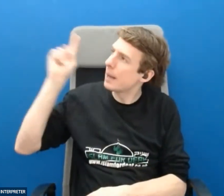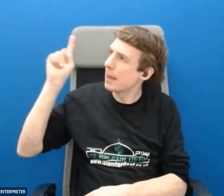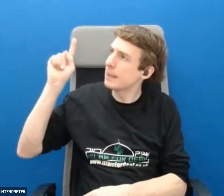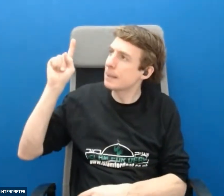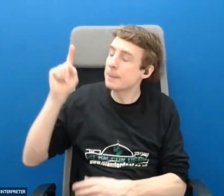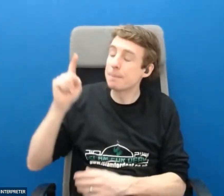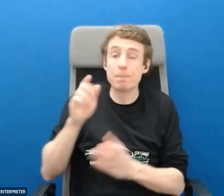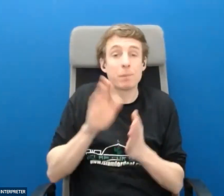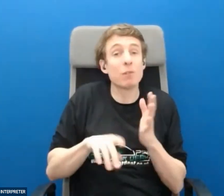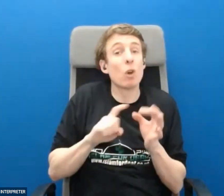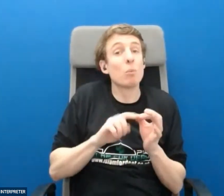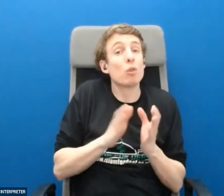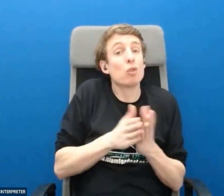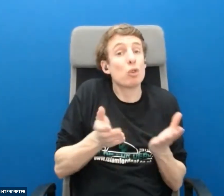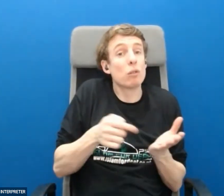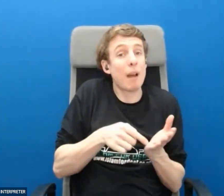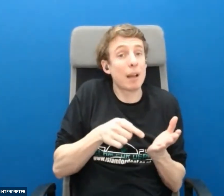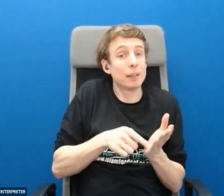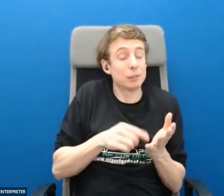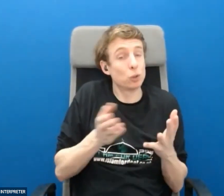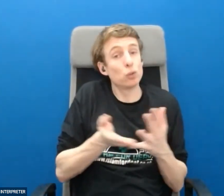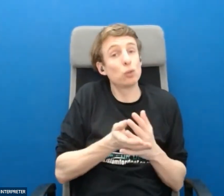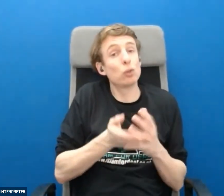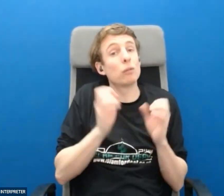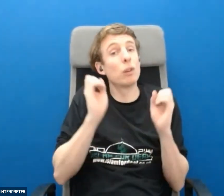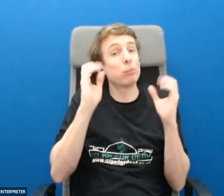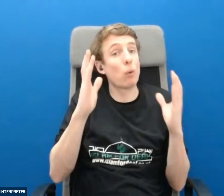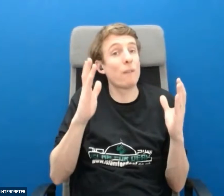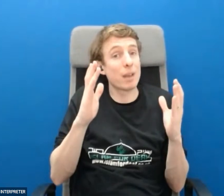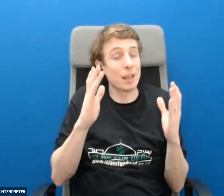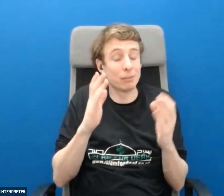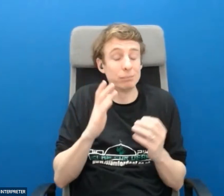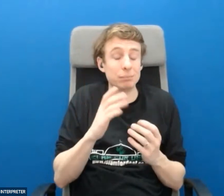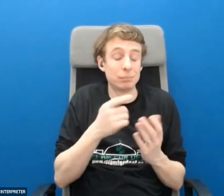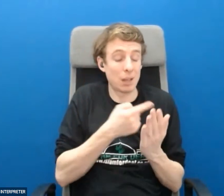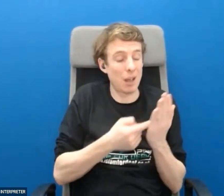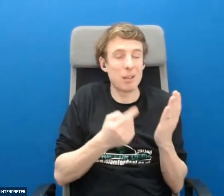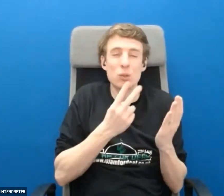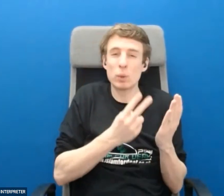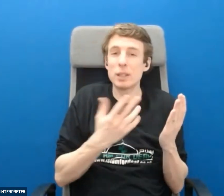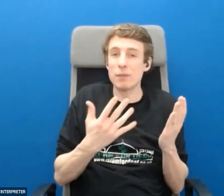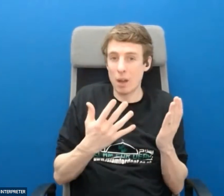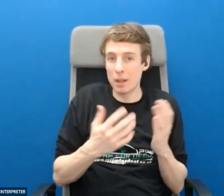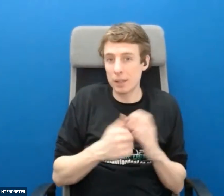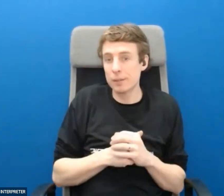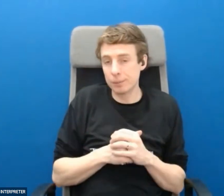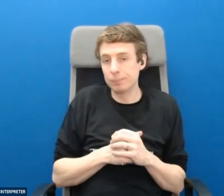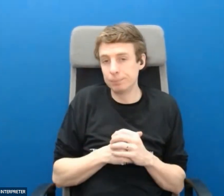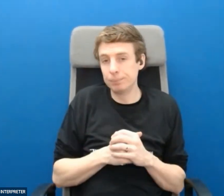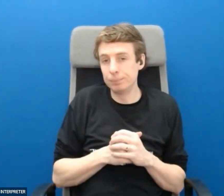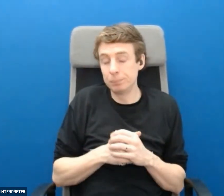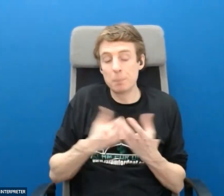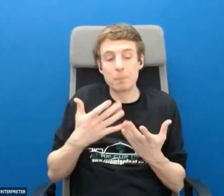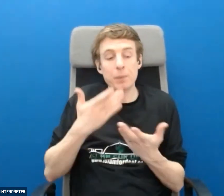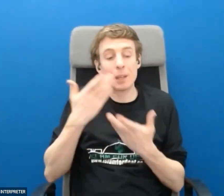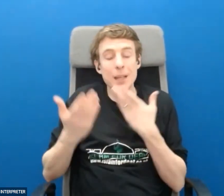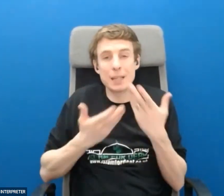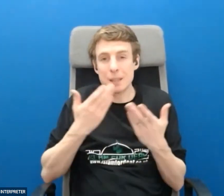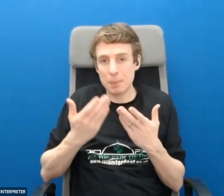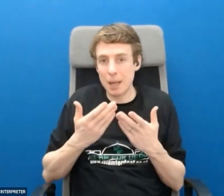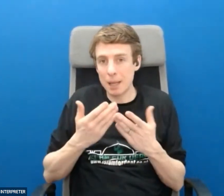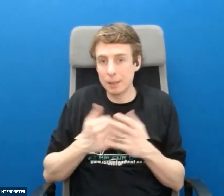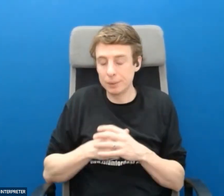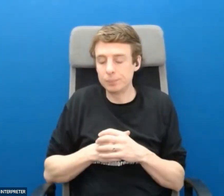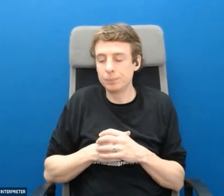25. And Allah the Most High also said, explaining this concept, and indeed, we sent a messenger